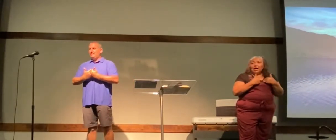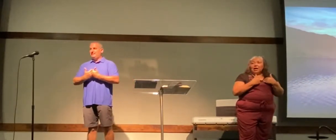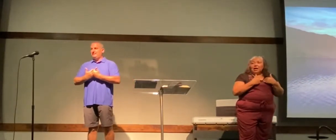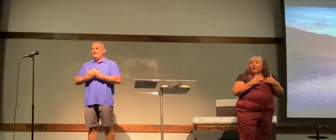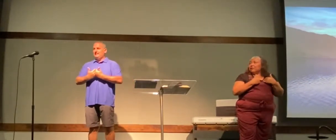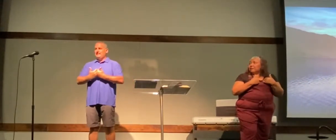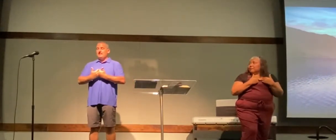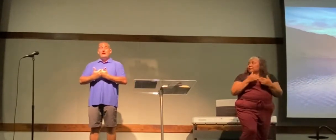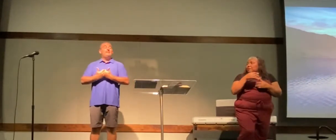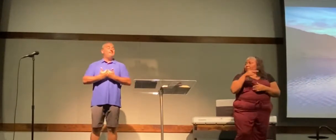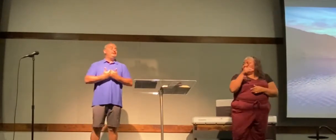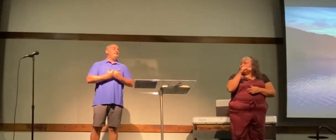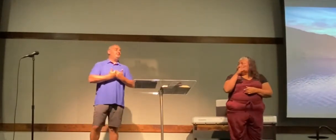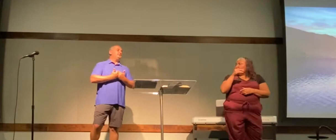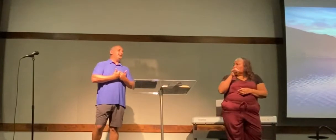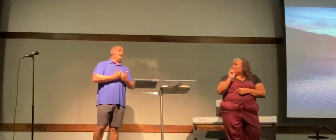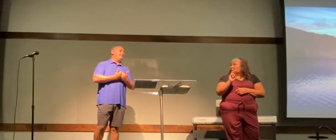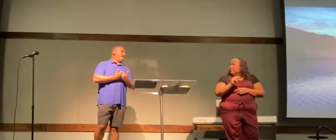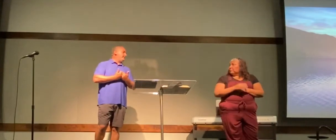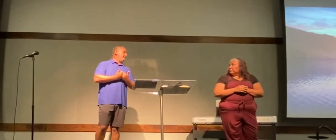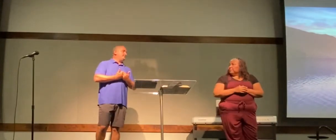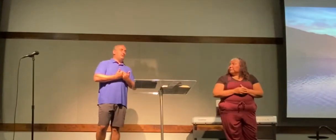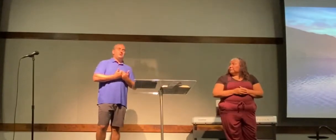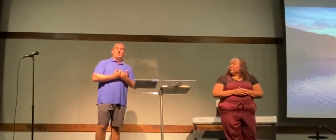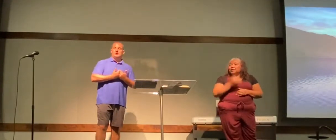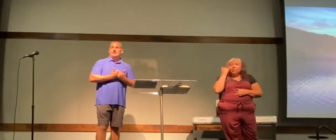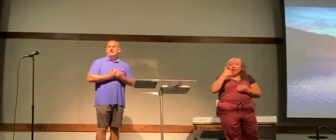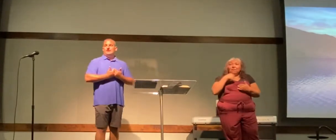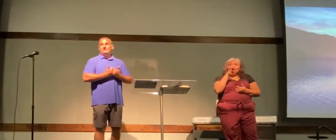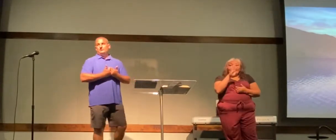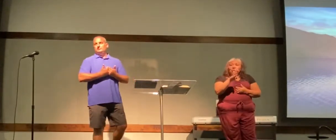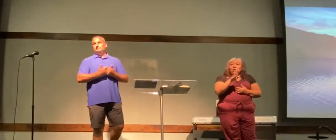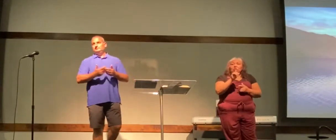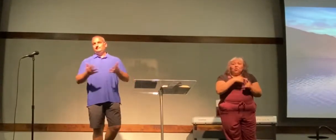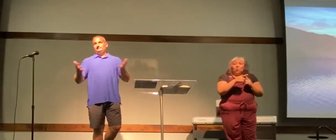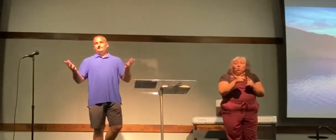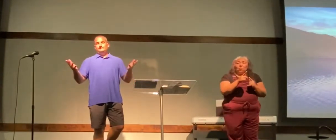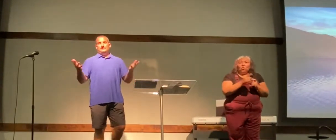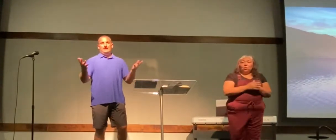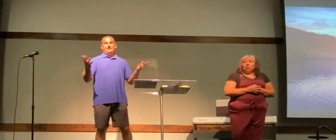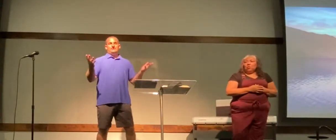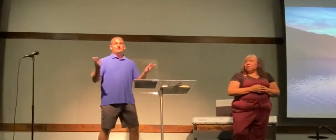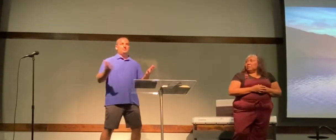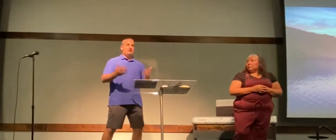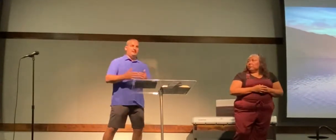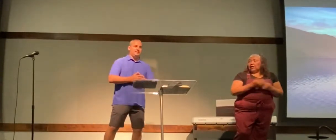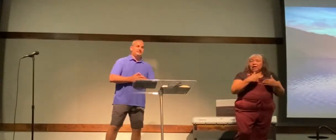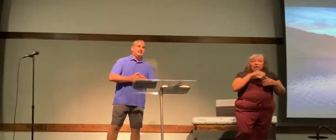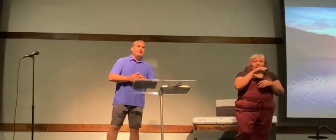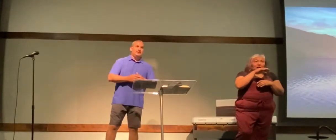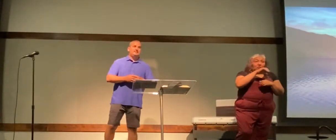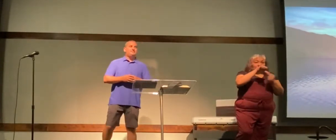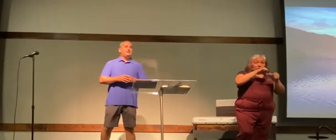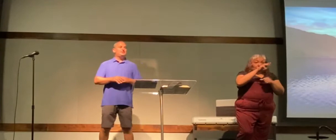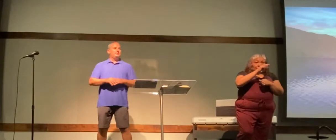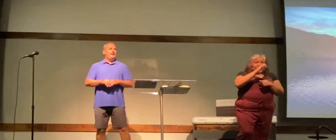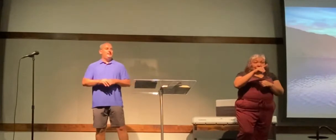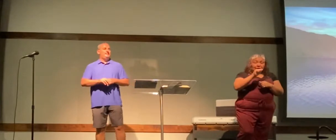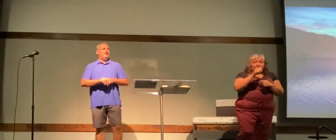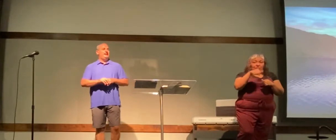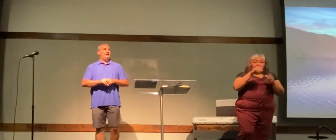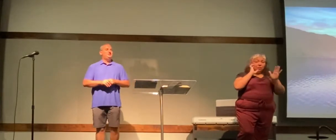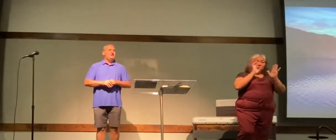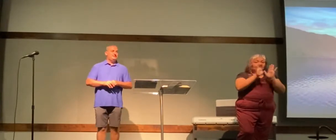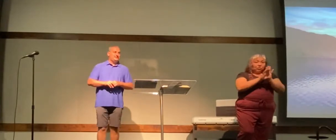me. Right? And many of you saw it. If you have Facebook or if you have social media, it's a picture